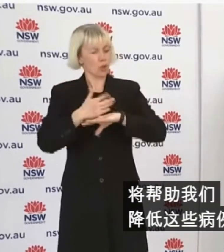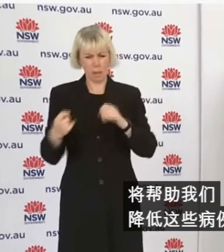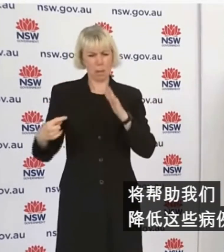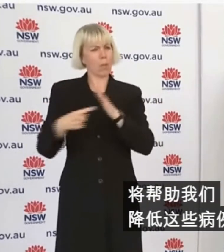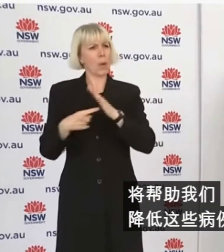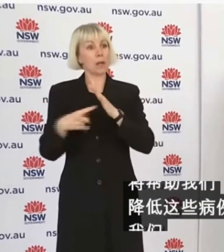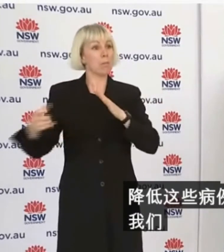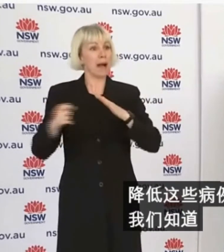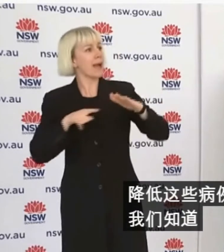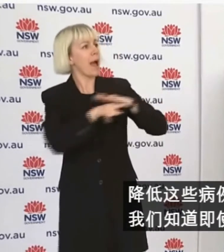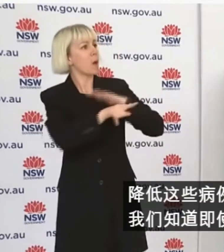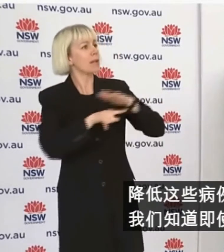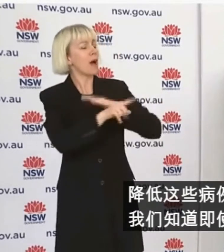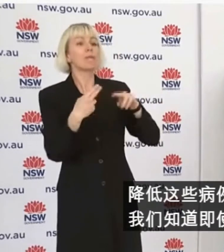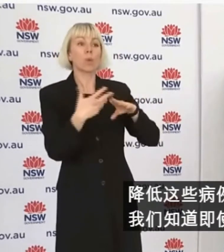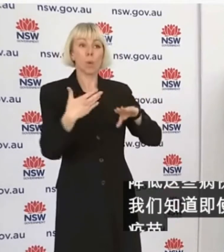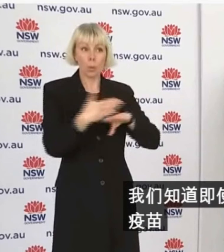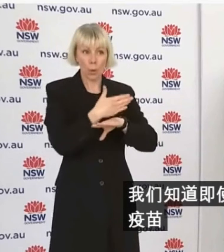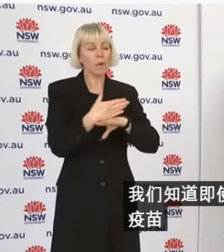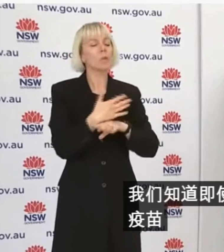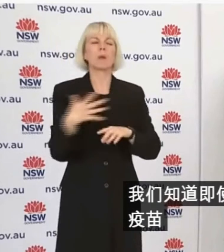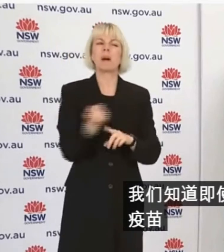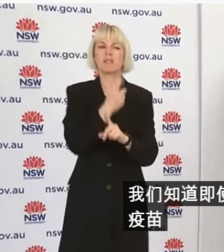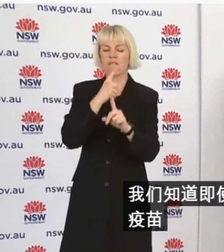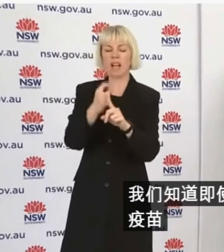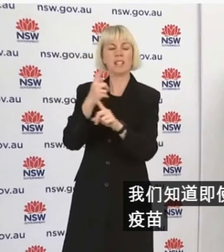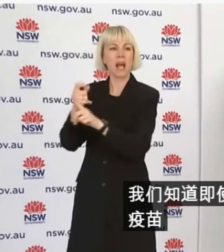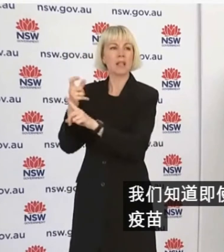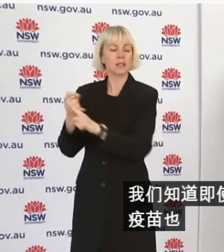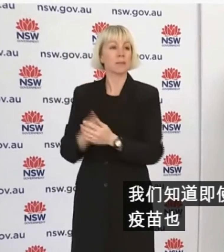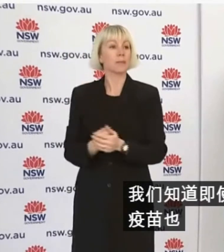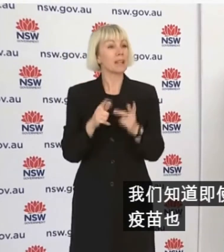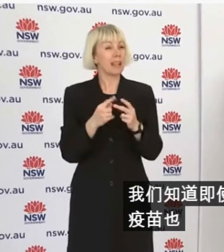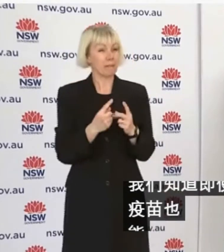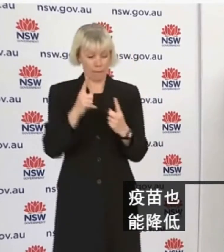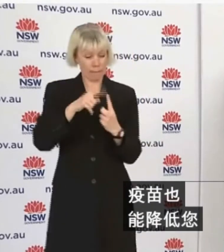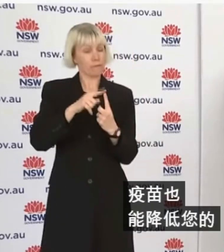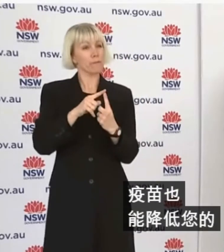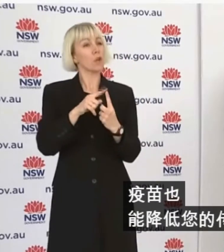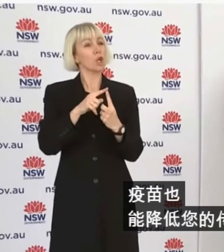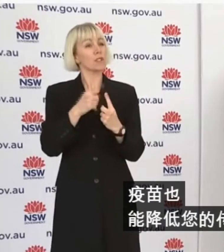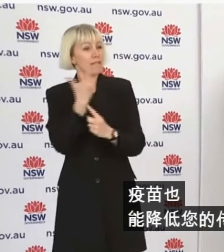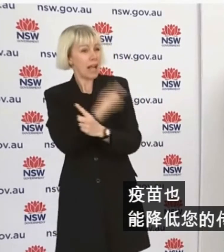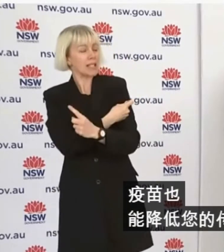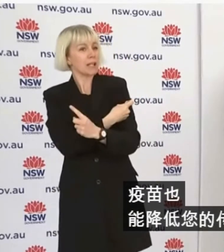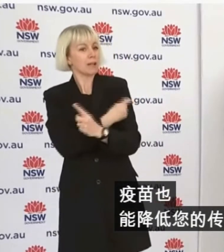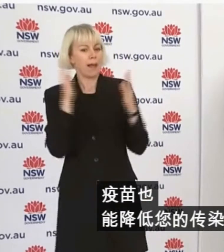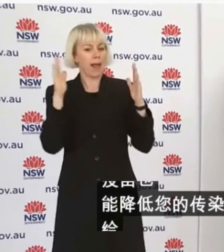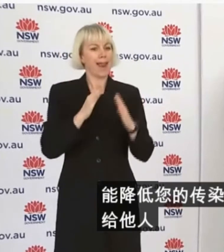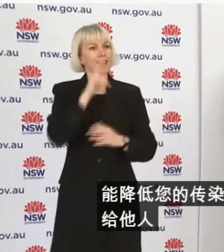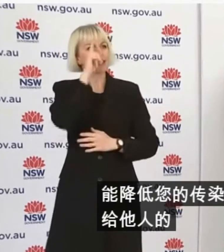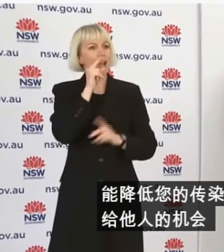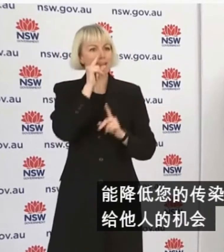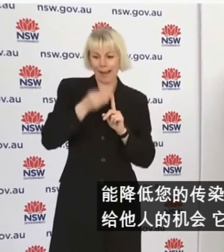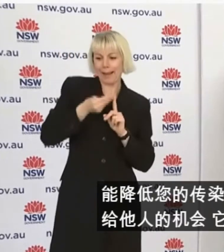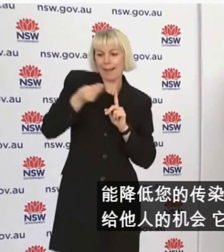a fact. We know that even 1 dose of the vaccine reduces how contagious you are. It reduces your chance of passing it on to